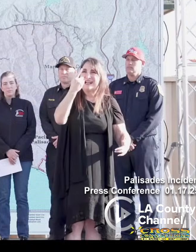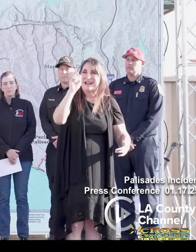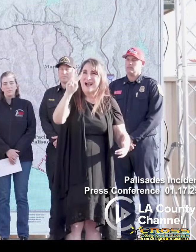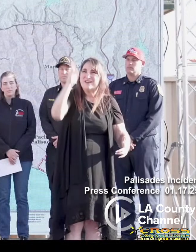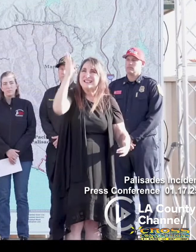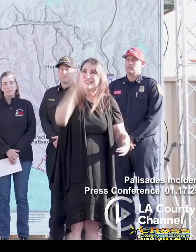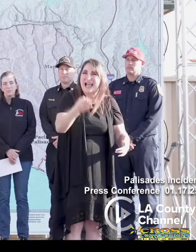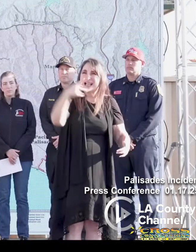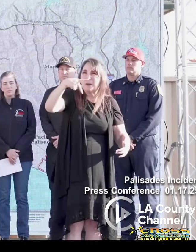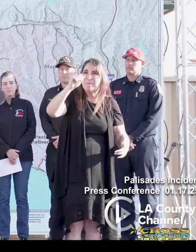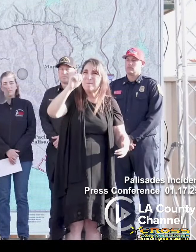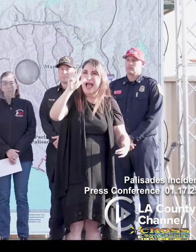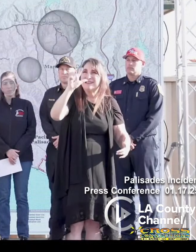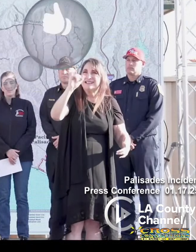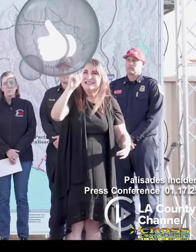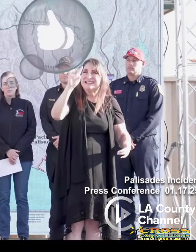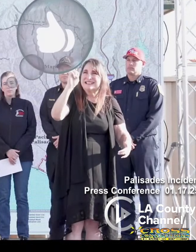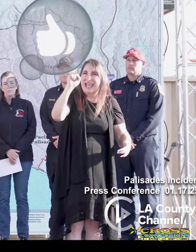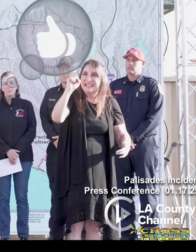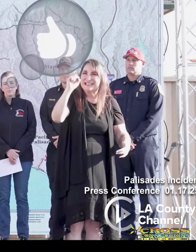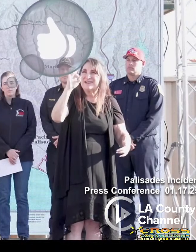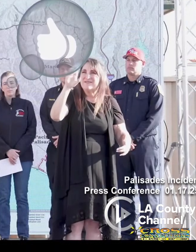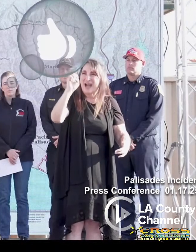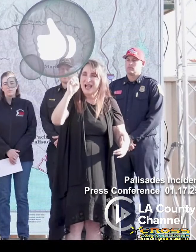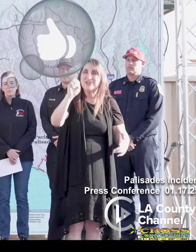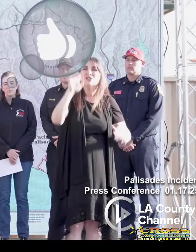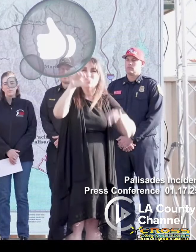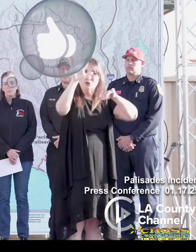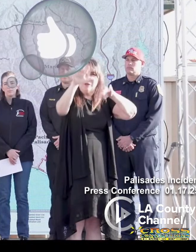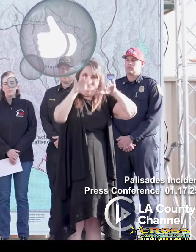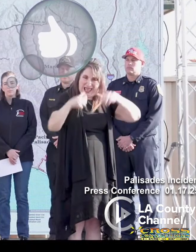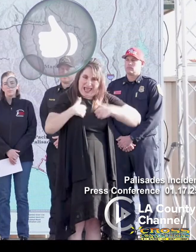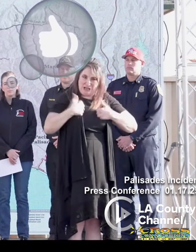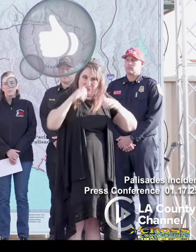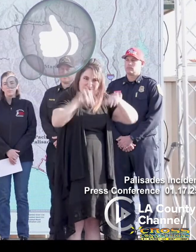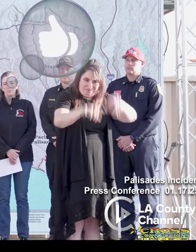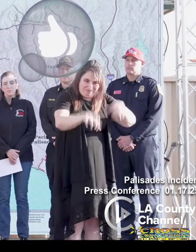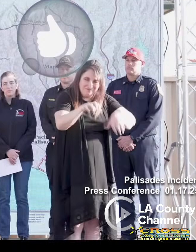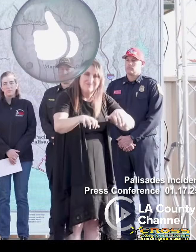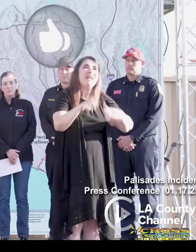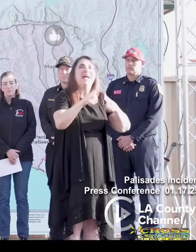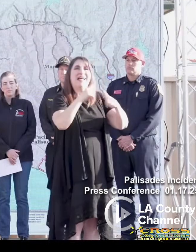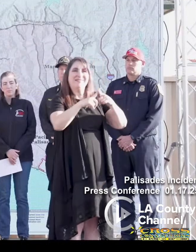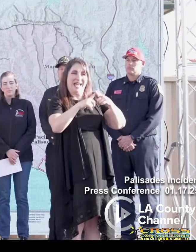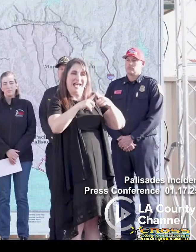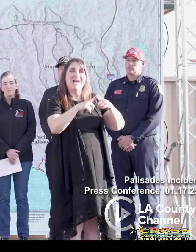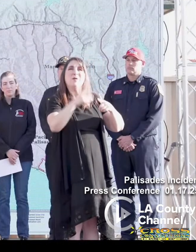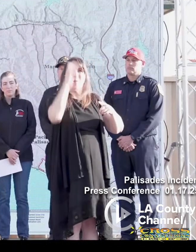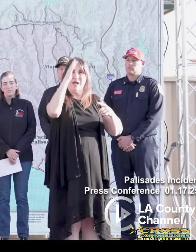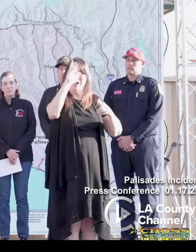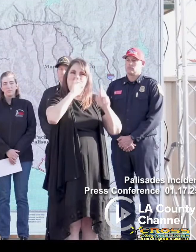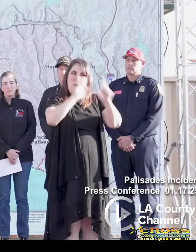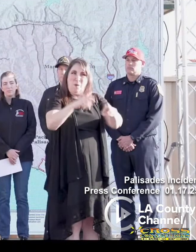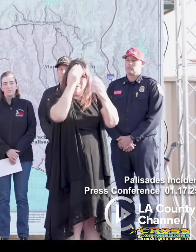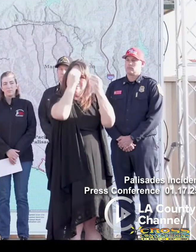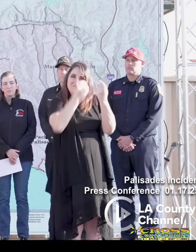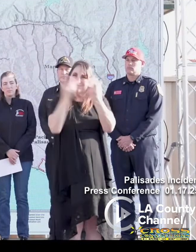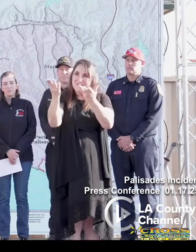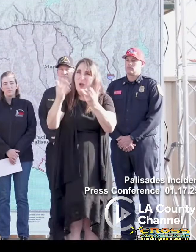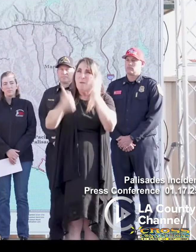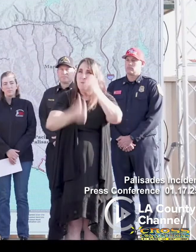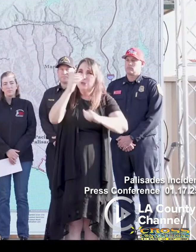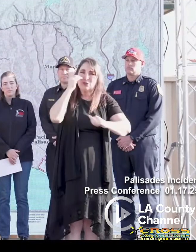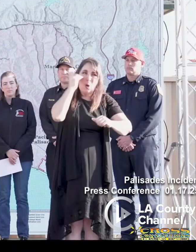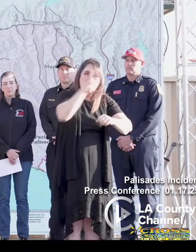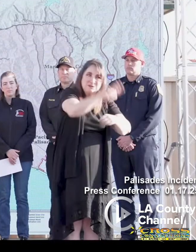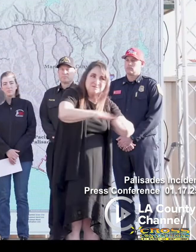recovery.lacounty.gov/Palisades You can put in your address and get a report from the inspectors that have looked at most of the homes out there and see what shape your